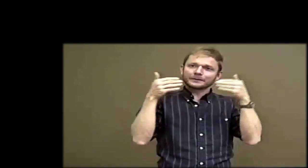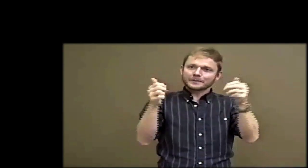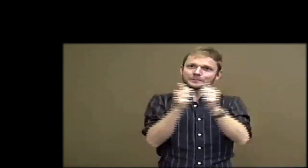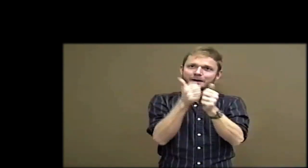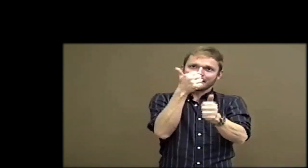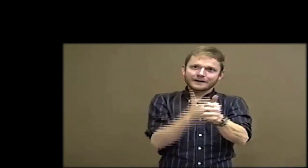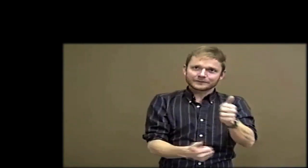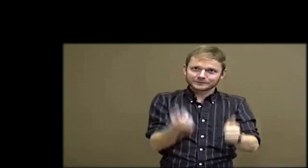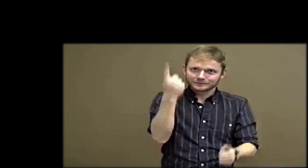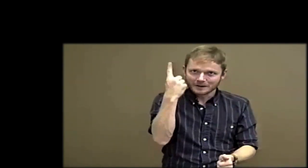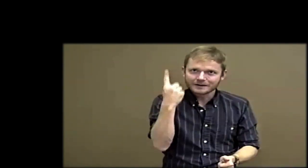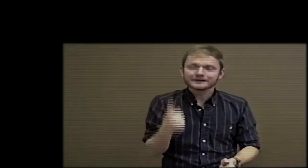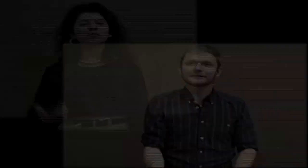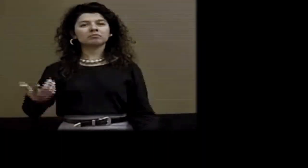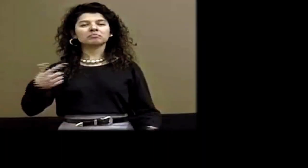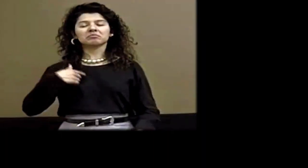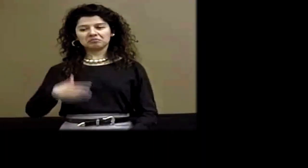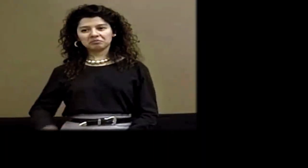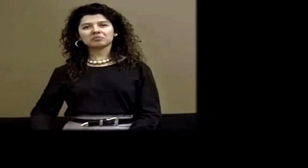along with everybody.